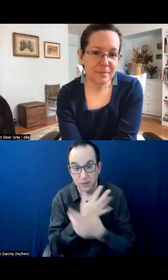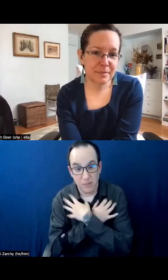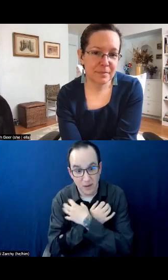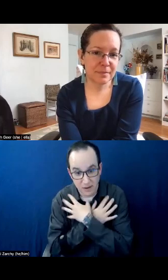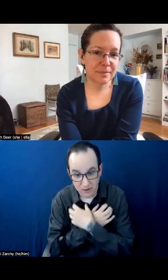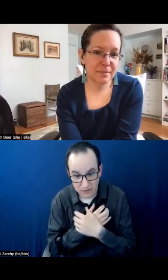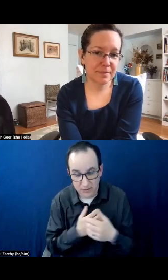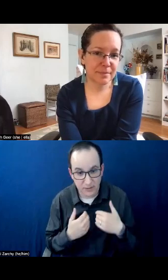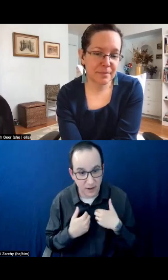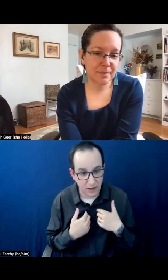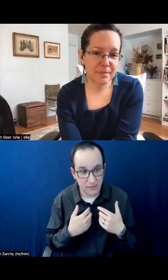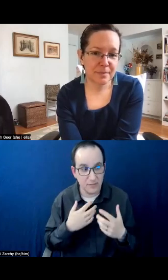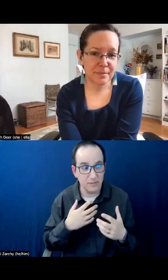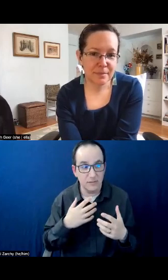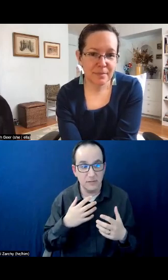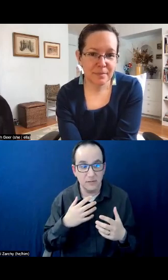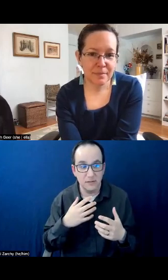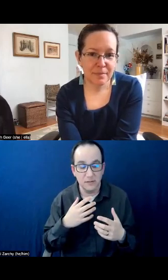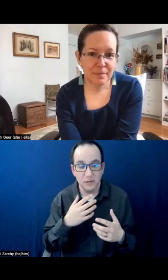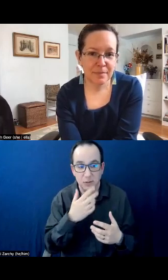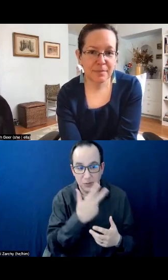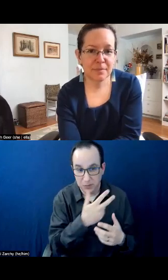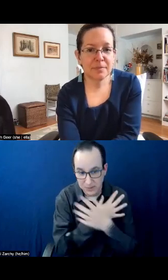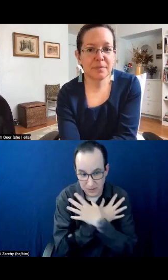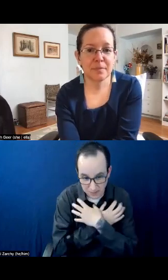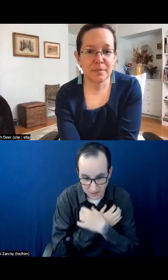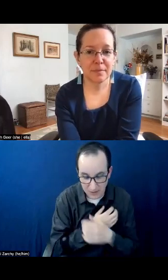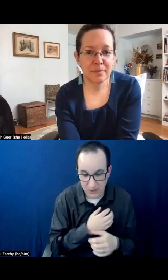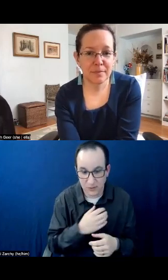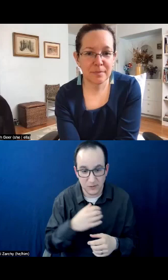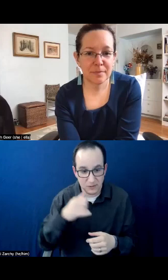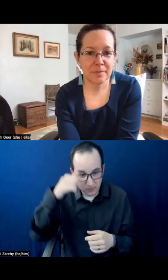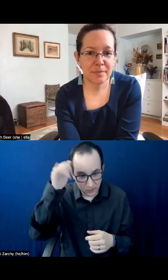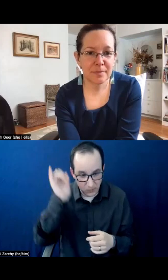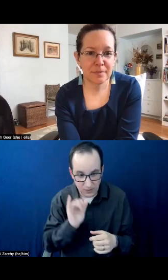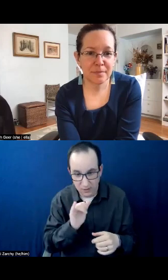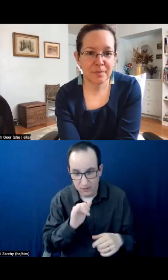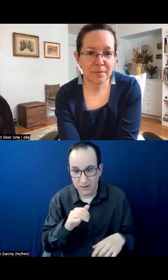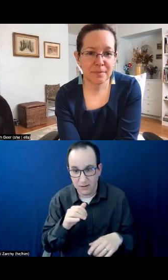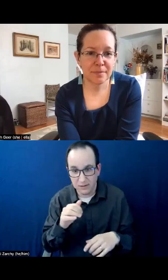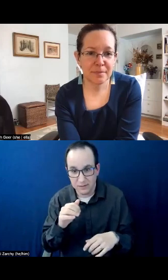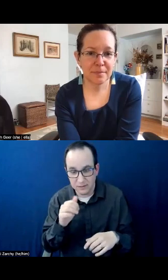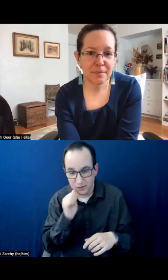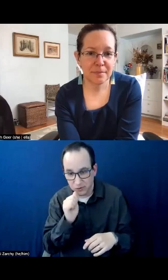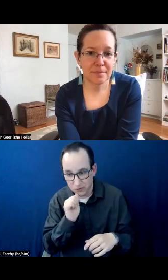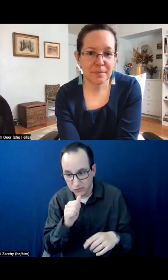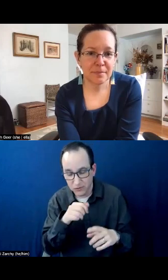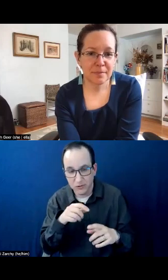in small picture form, like Goldilocks and the Three Bears. There's and